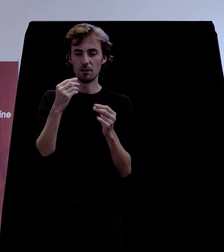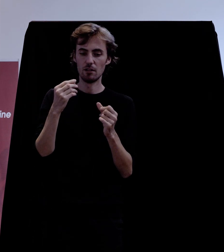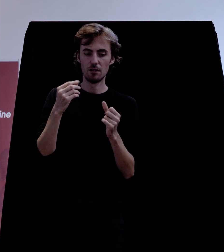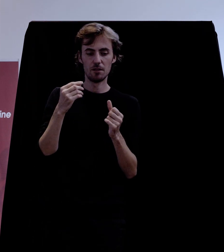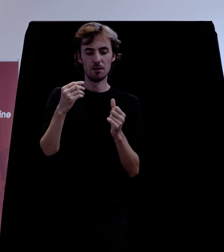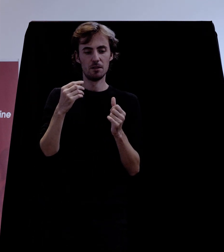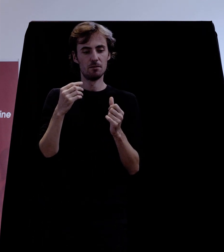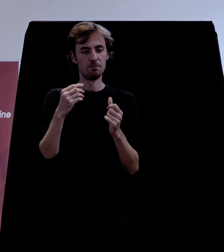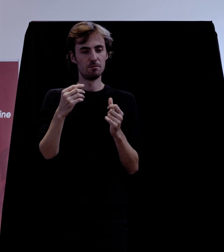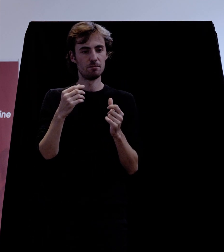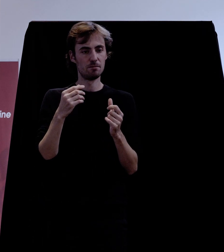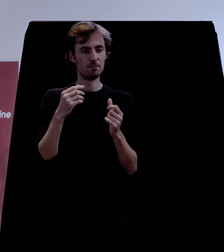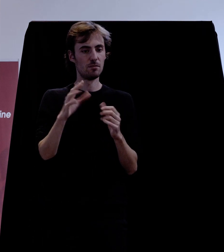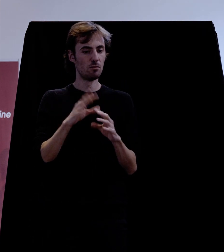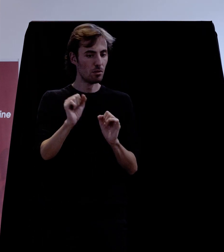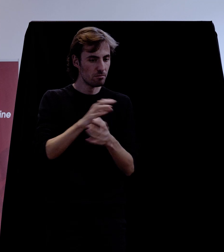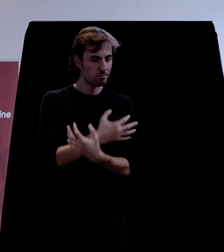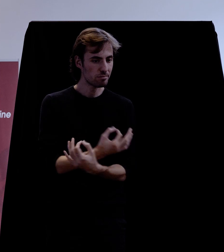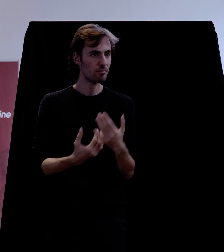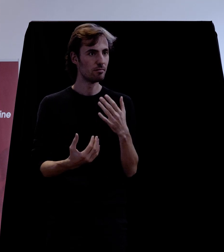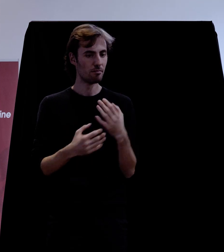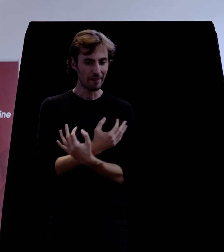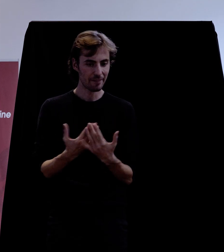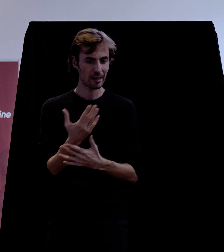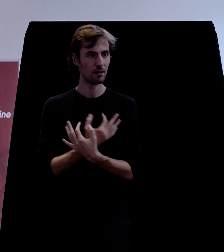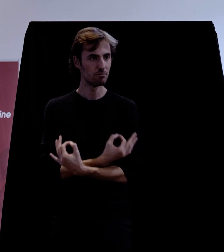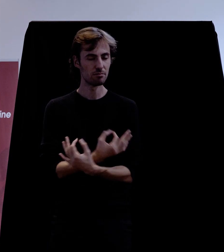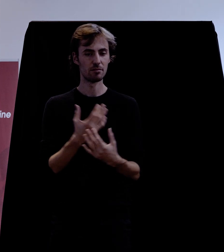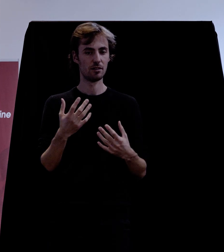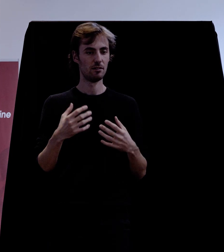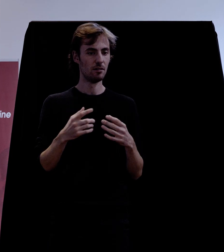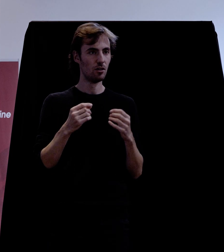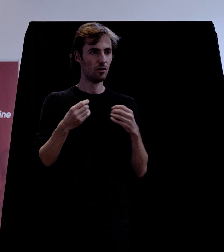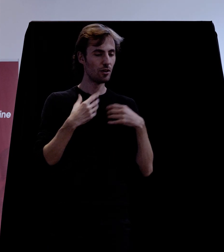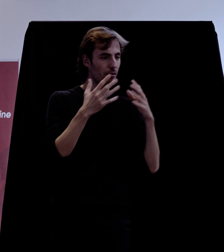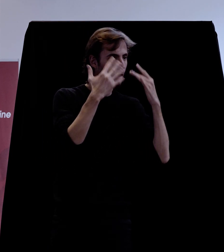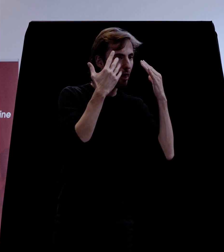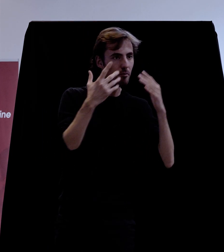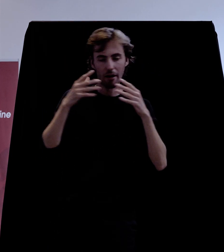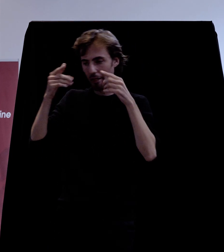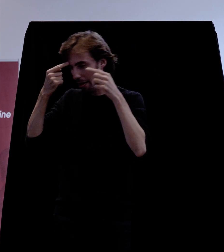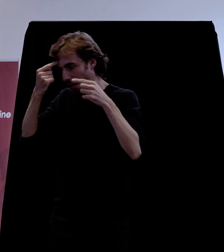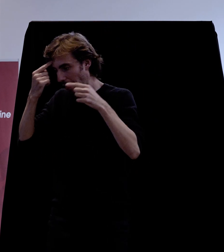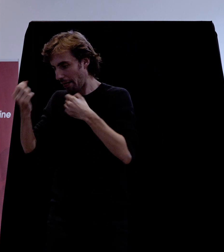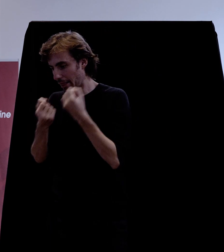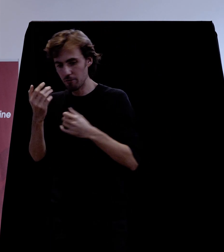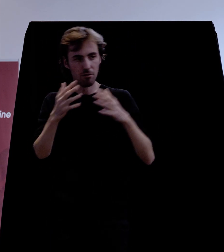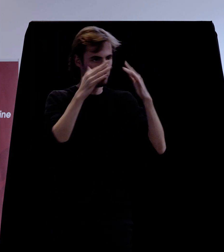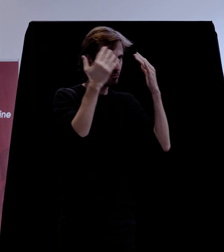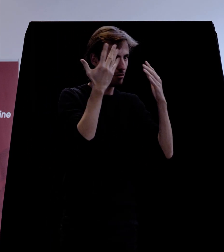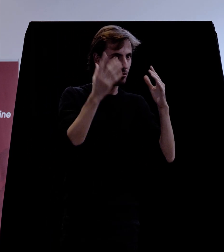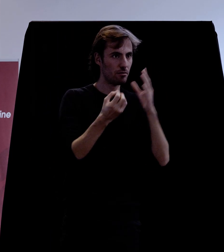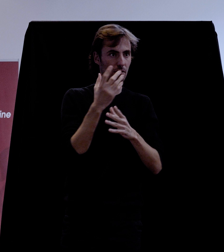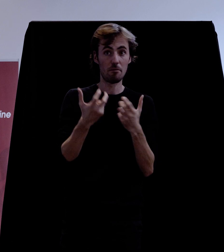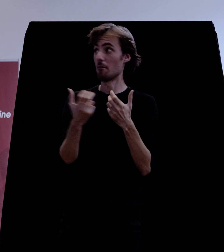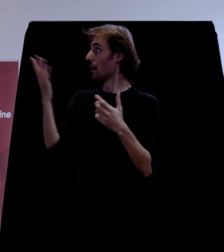meditation, and distraction. And what I have in the picture there is Sharon Berry Grassick, who